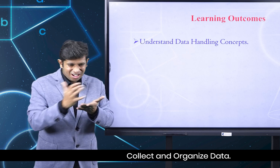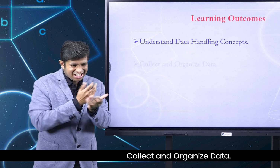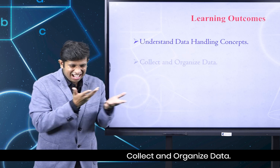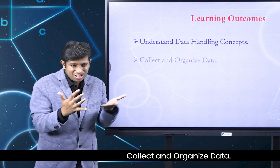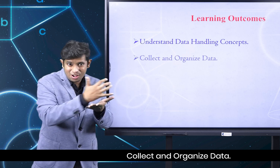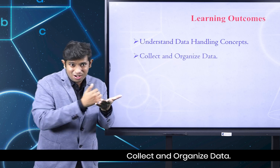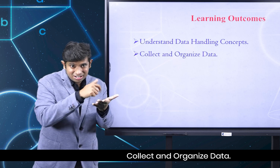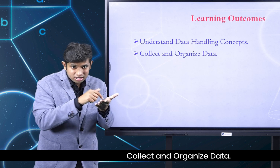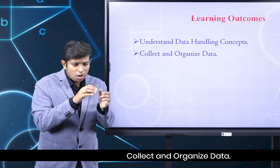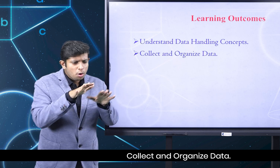collect and organize data,